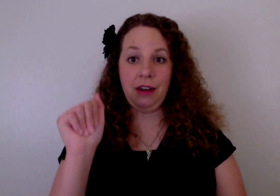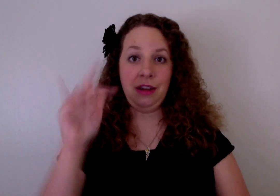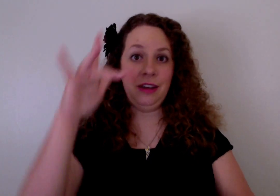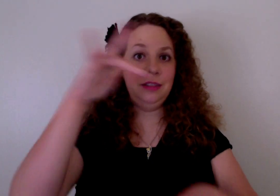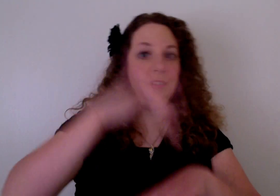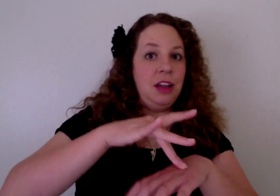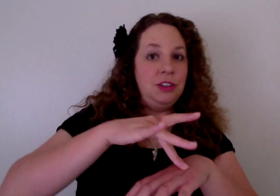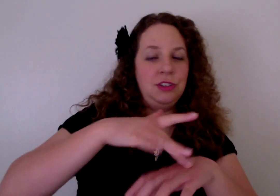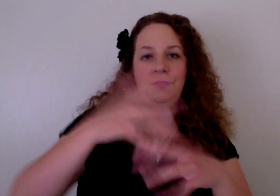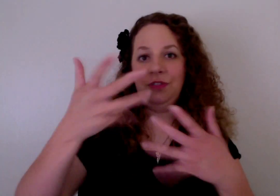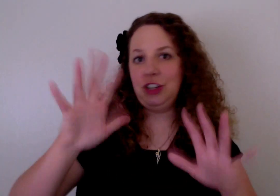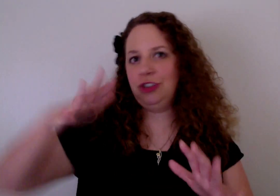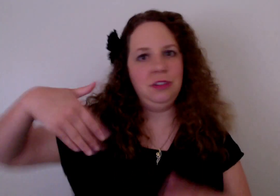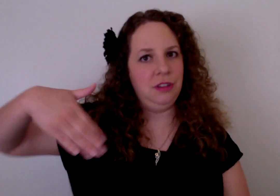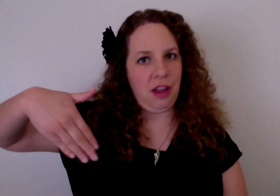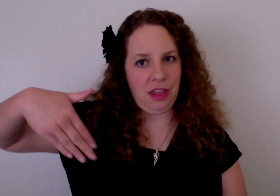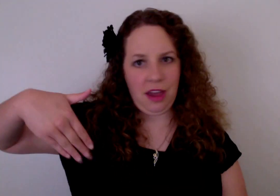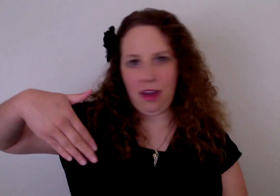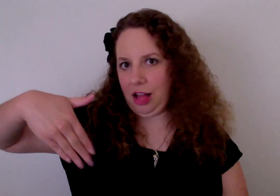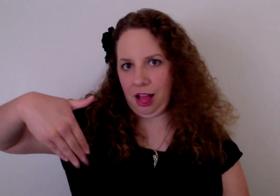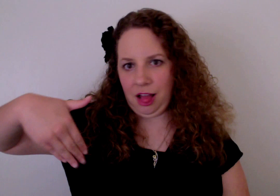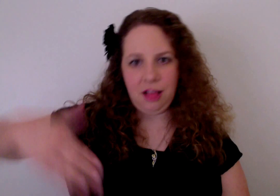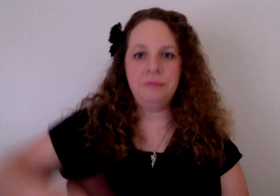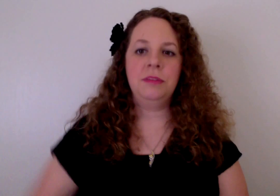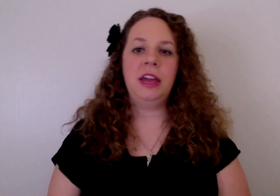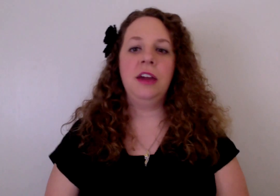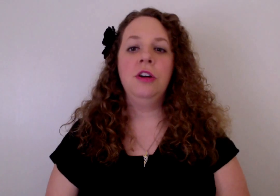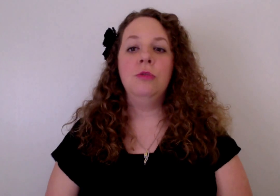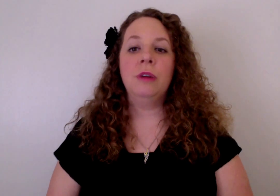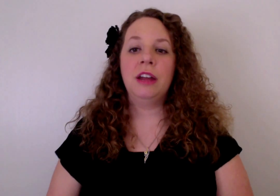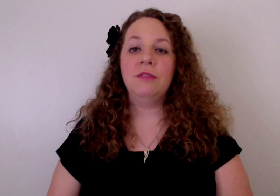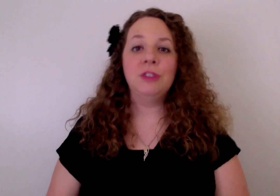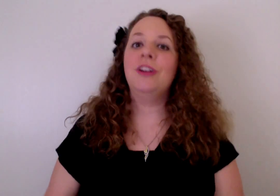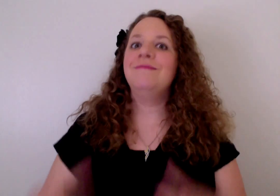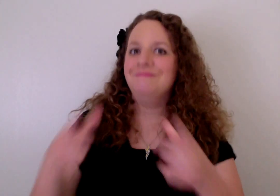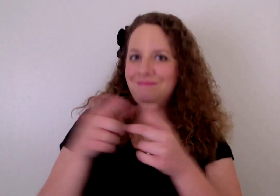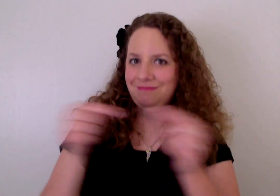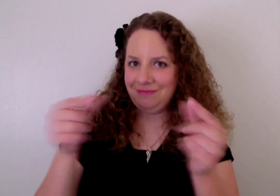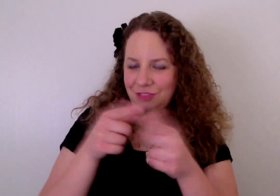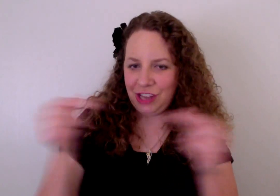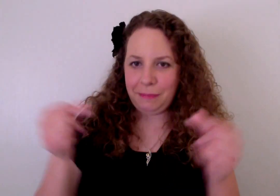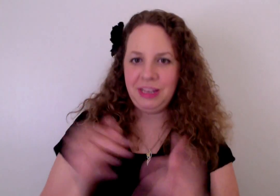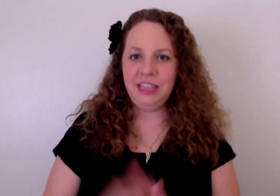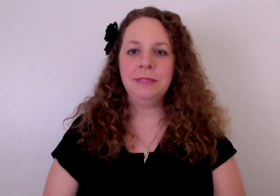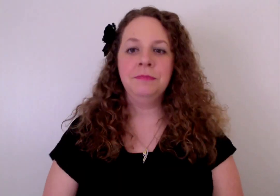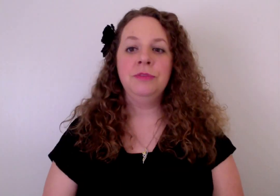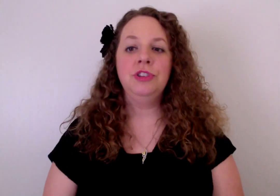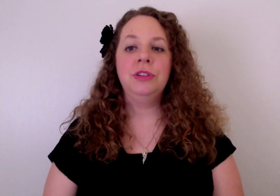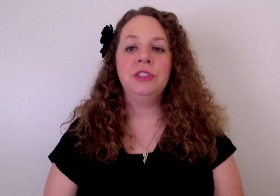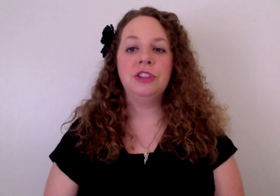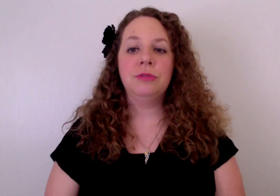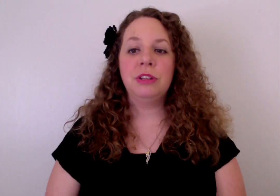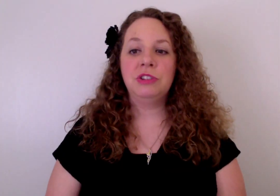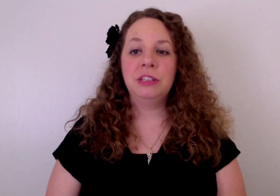Benihana, touch, finish, not yet. Okay, what kind of restaurant? Japanese. Do you consider the restaurant to be